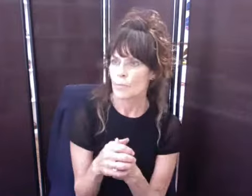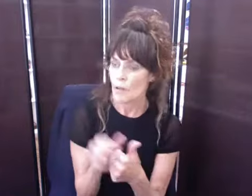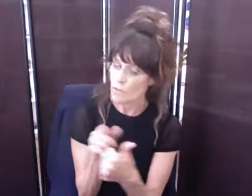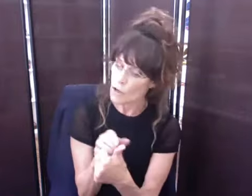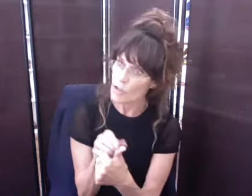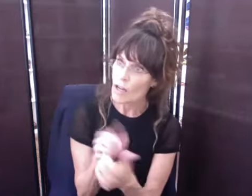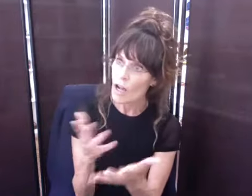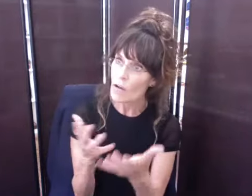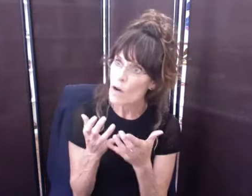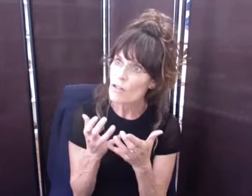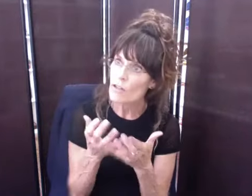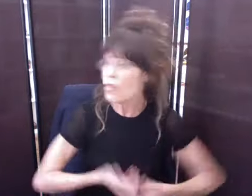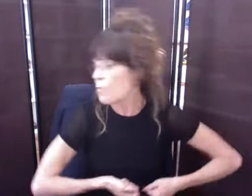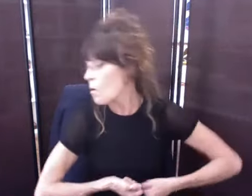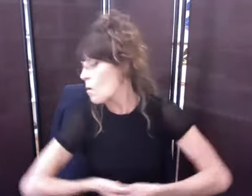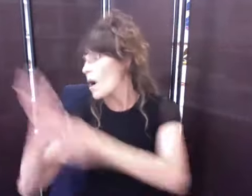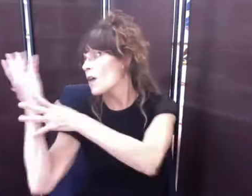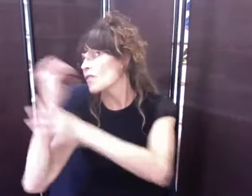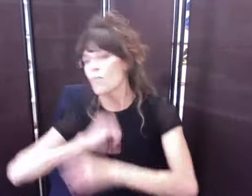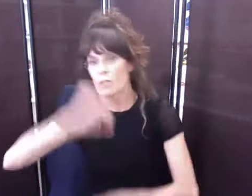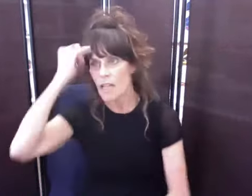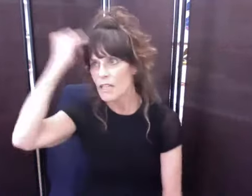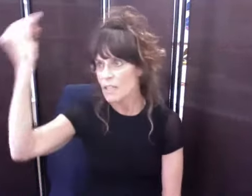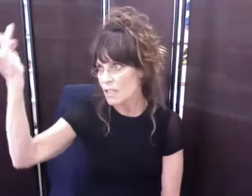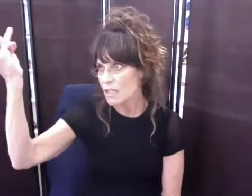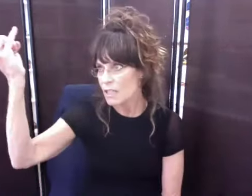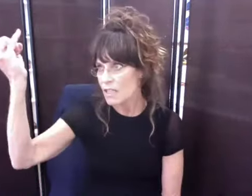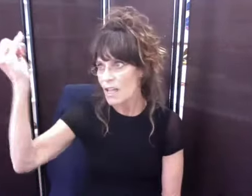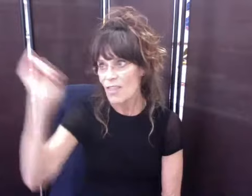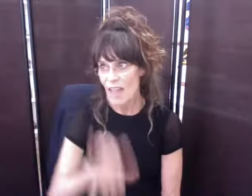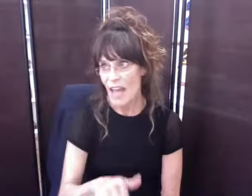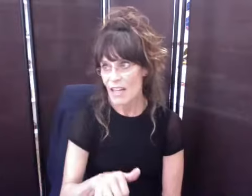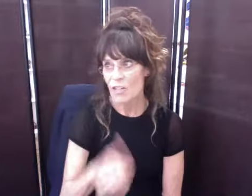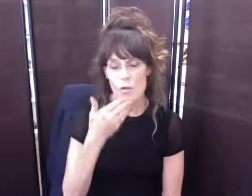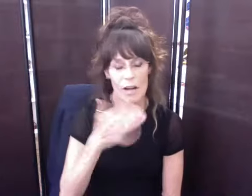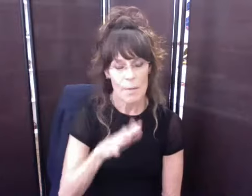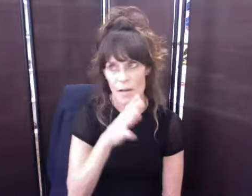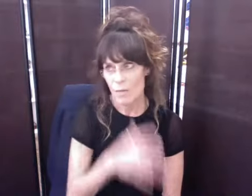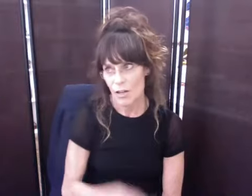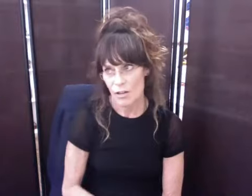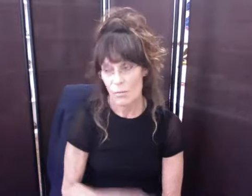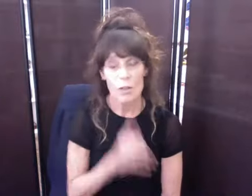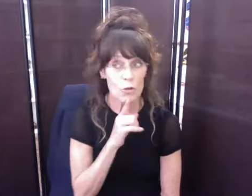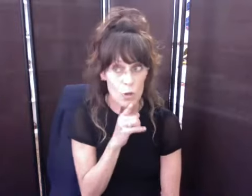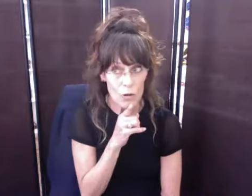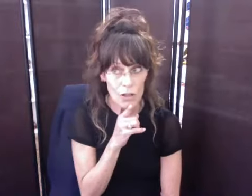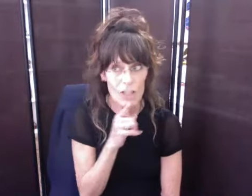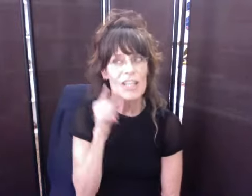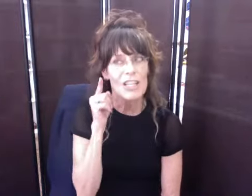you to throw out the old idea. Because the old idea is, Mike, is that you had a bad mother. The truth is, she had a bad son. And